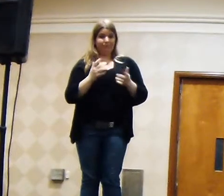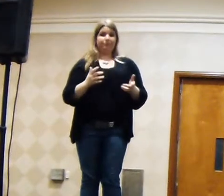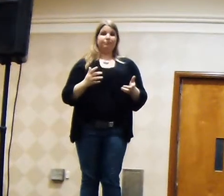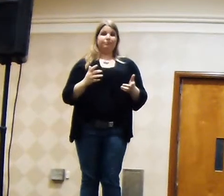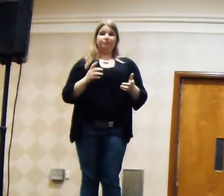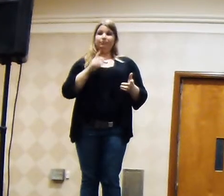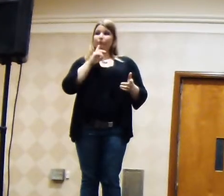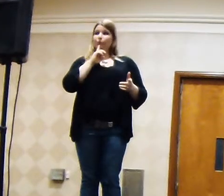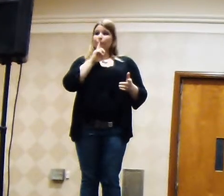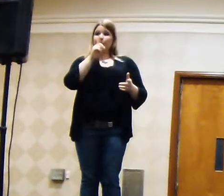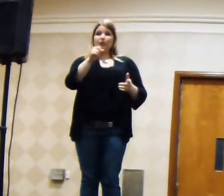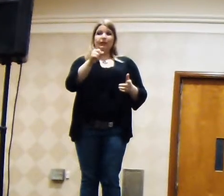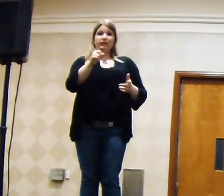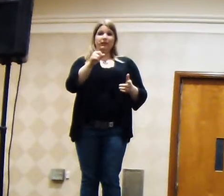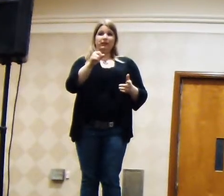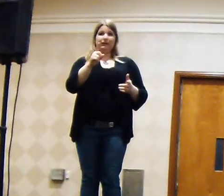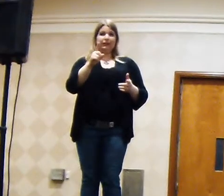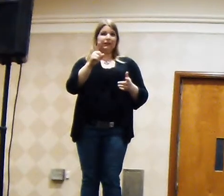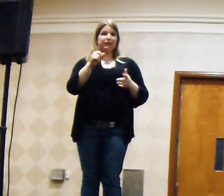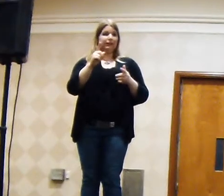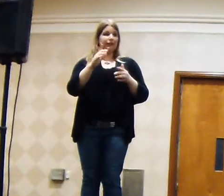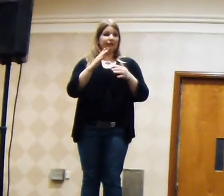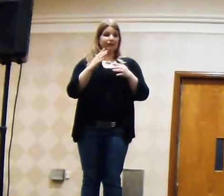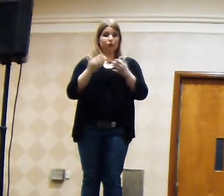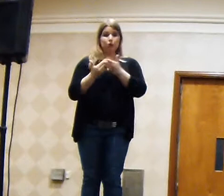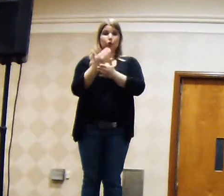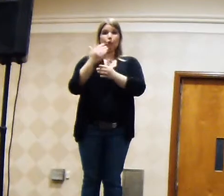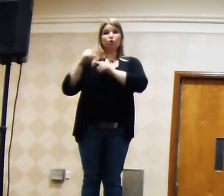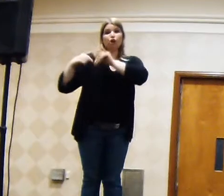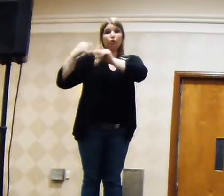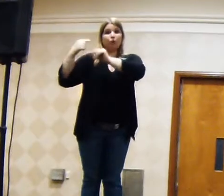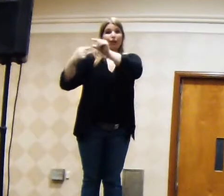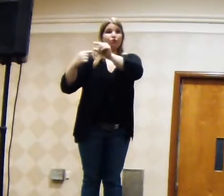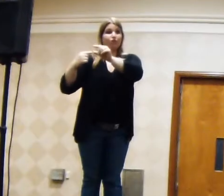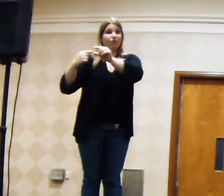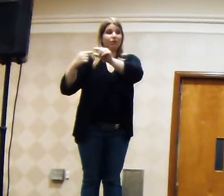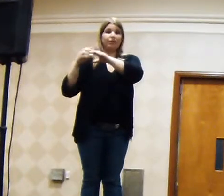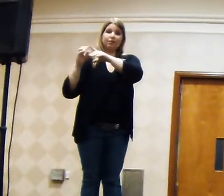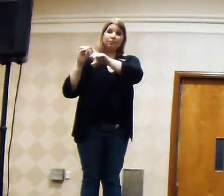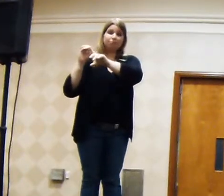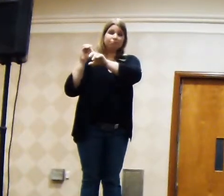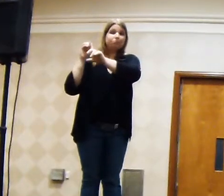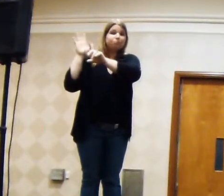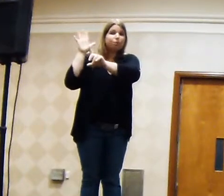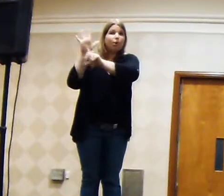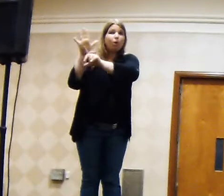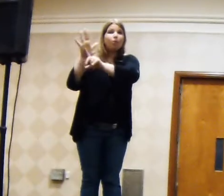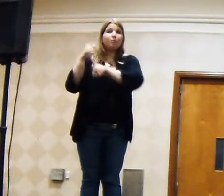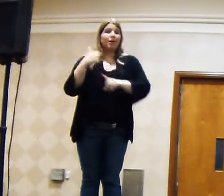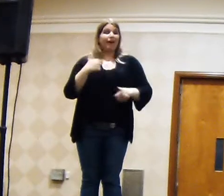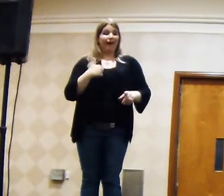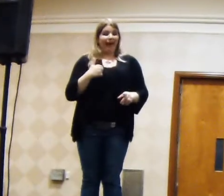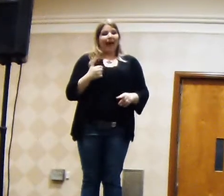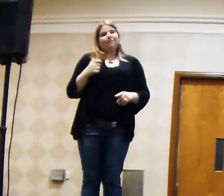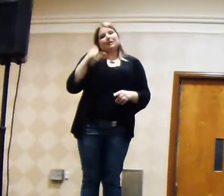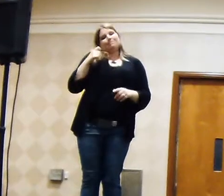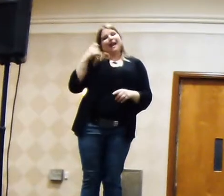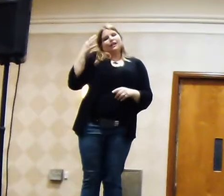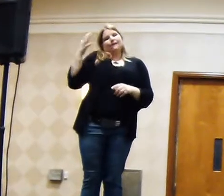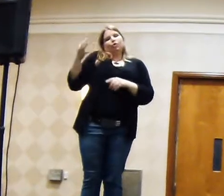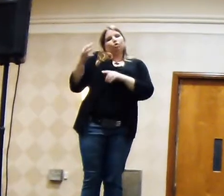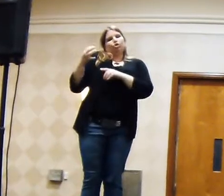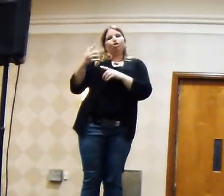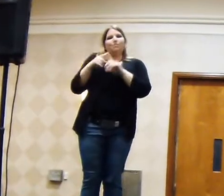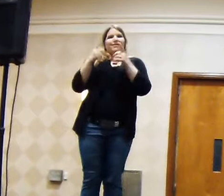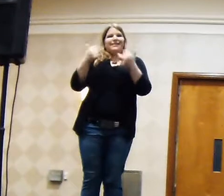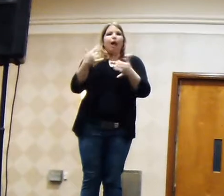it's now touching this next generation as well. Like I grew up, I'm part of the Back to the Future generation, but now Switched